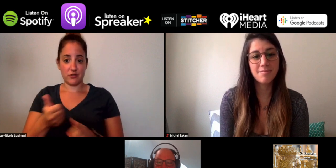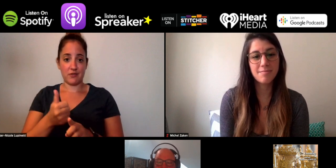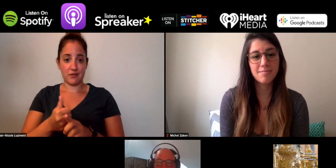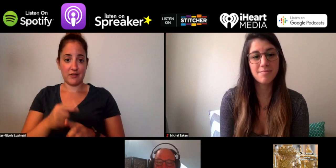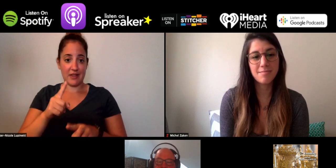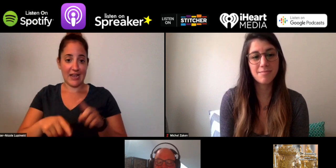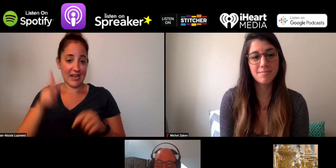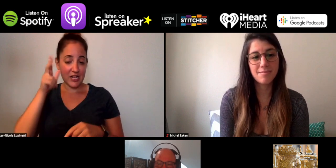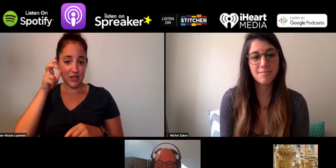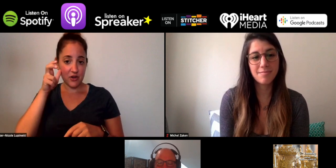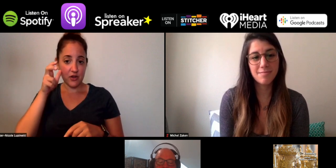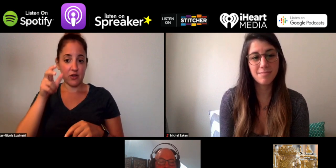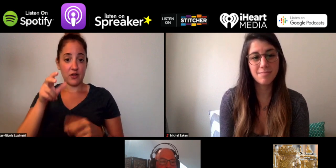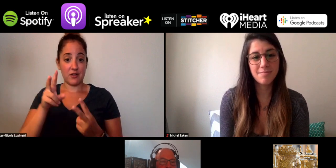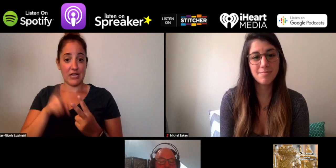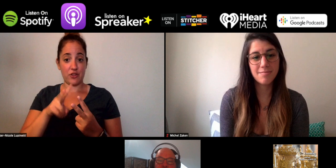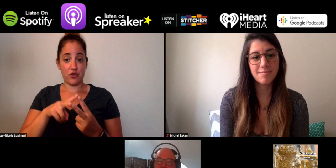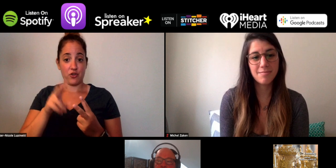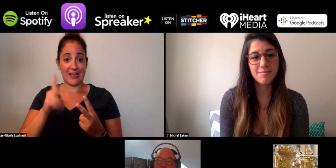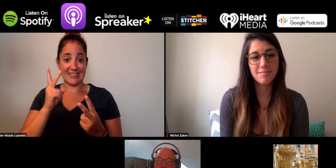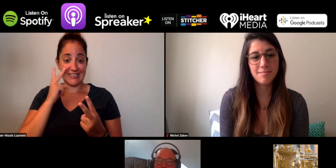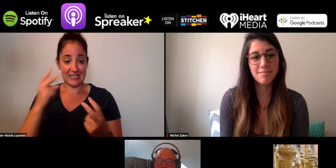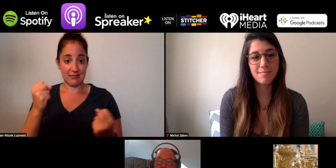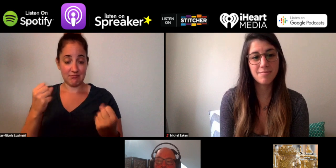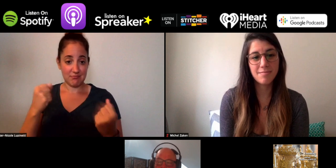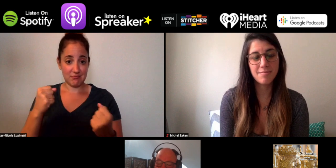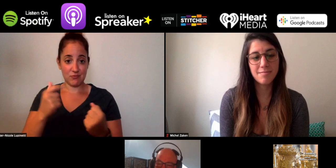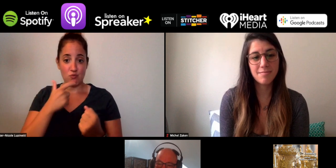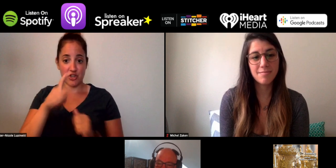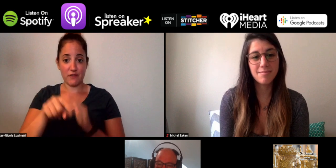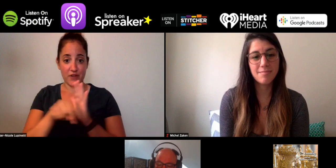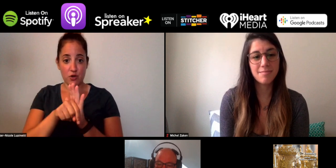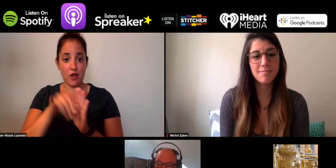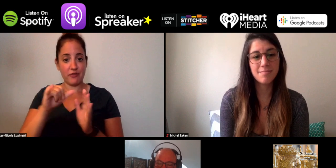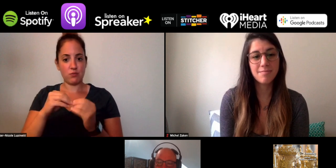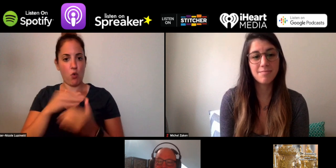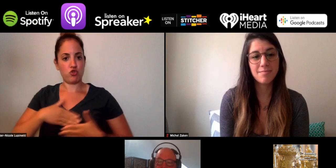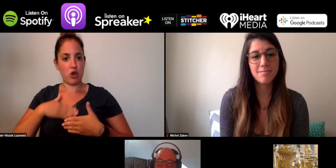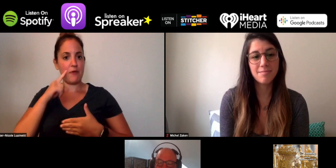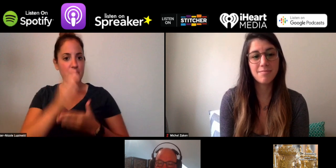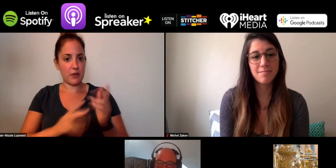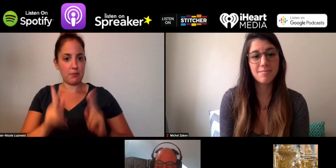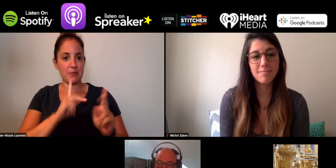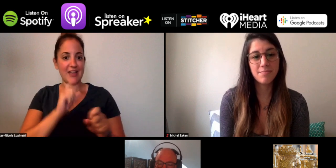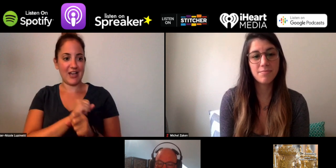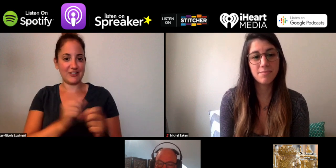option of can see this, and that's going to be more enjoyable for some people to